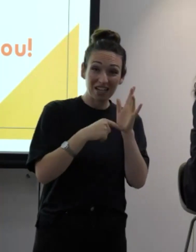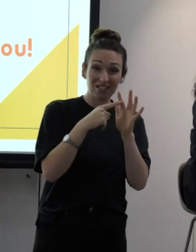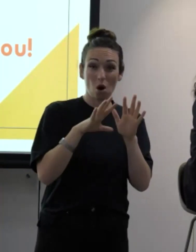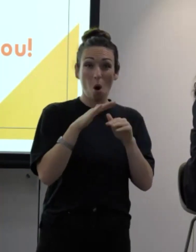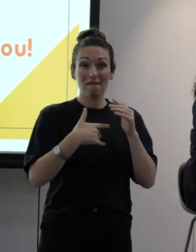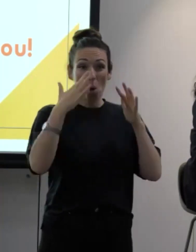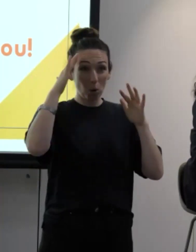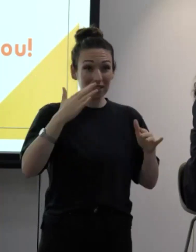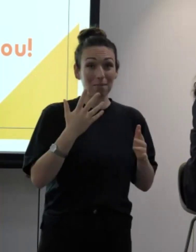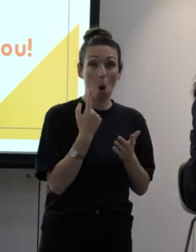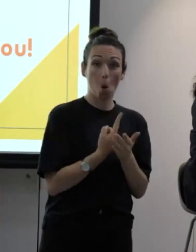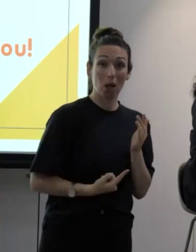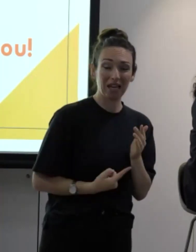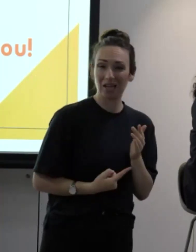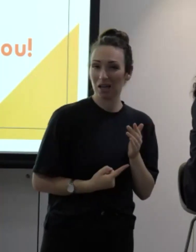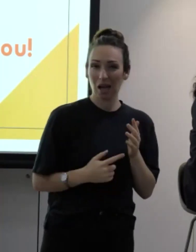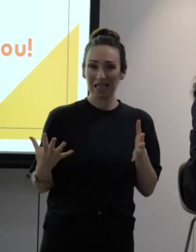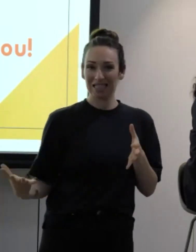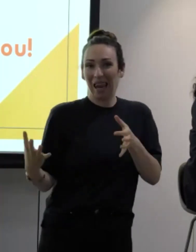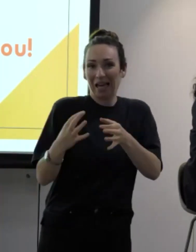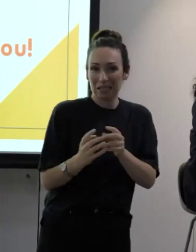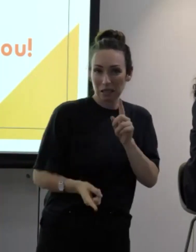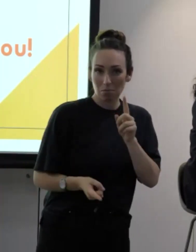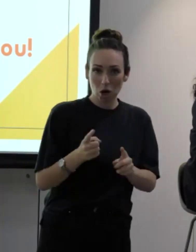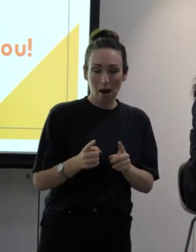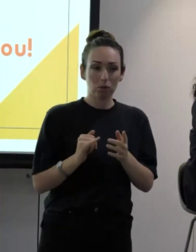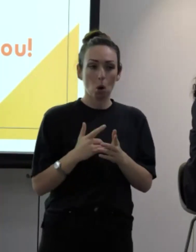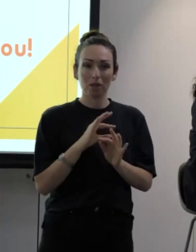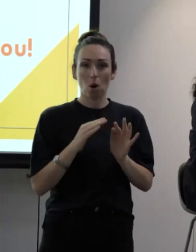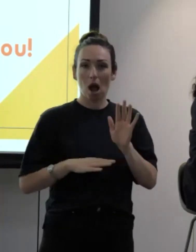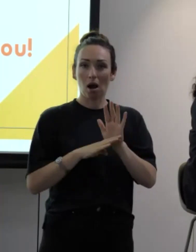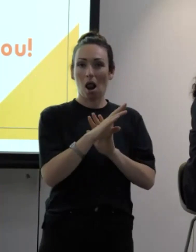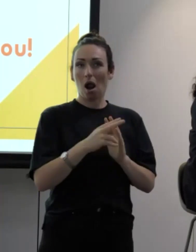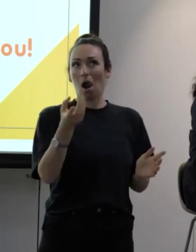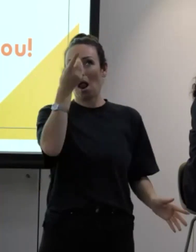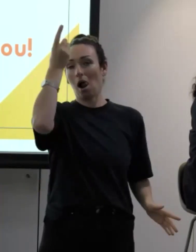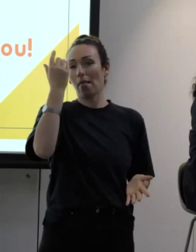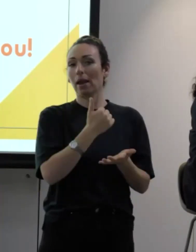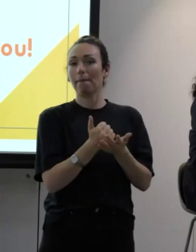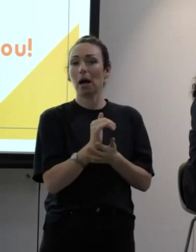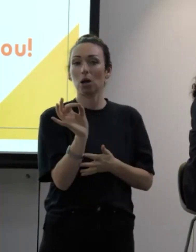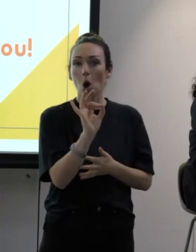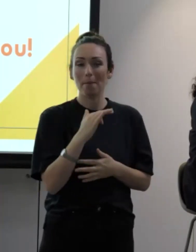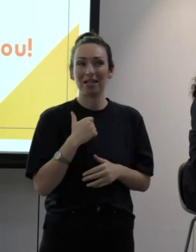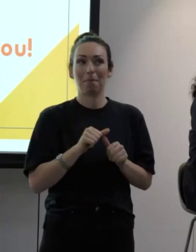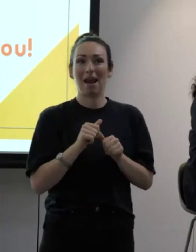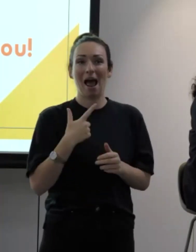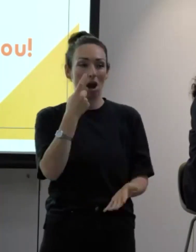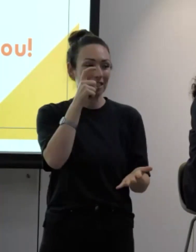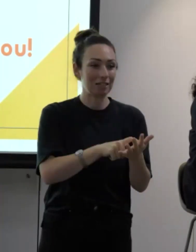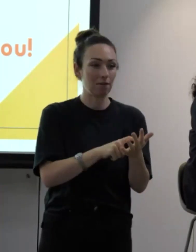the rates are being artificially inflated at all, just that we're much better at identifying and detecting autism earlier